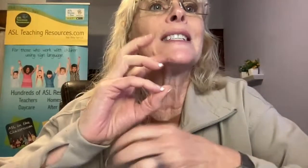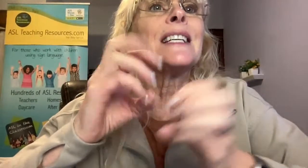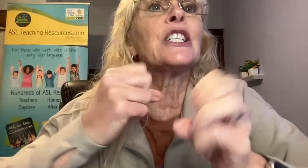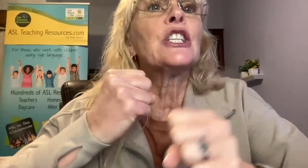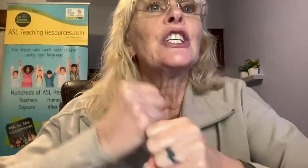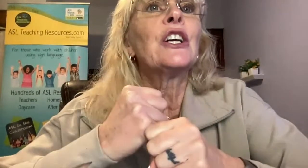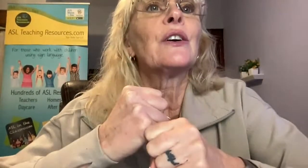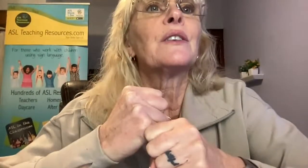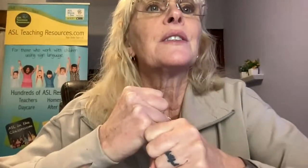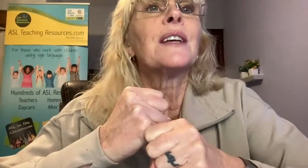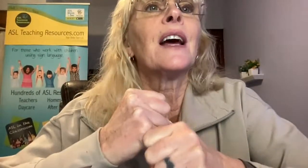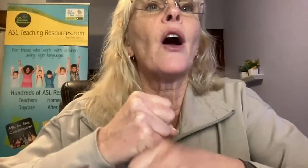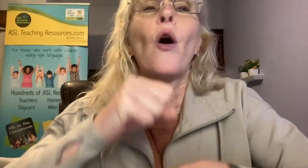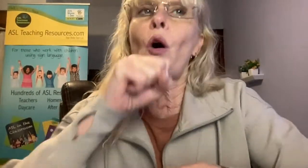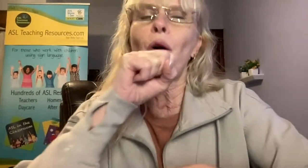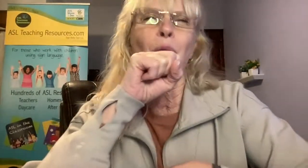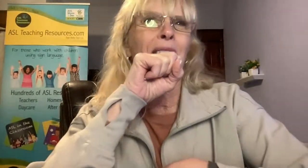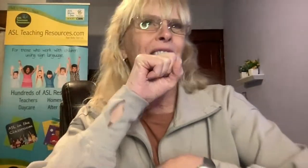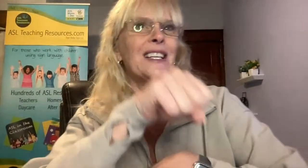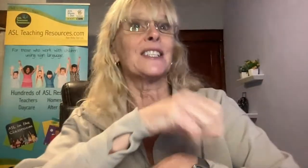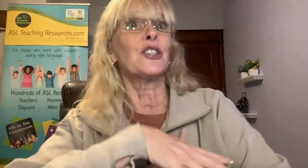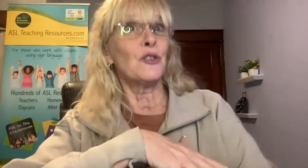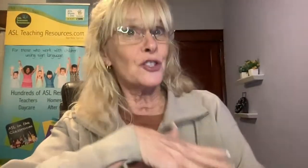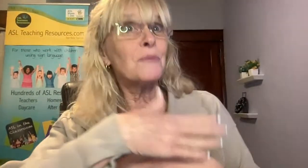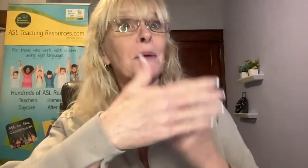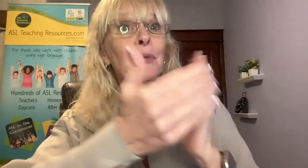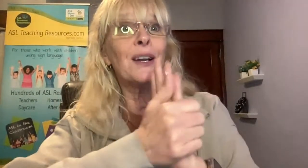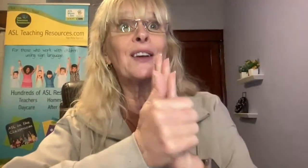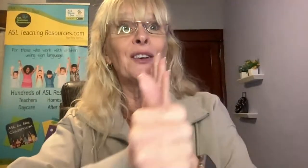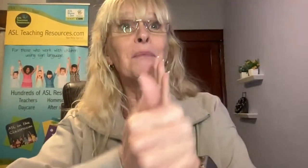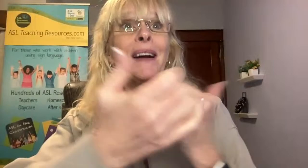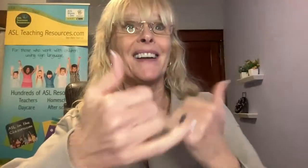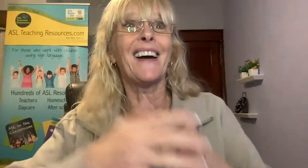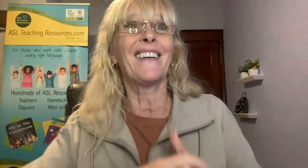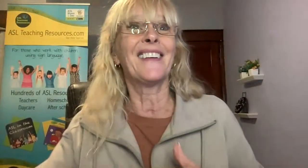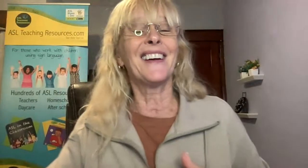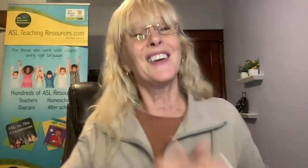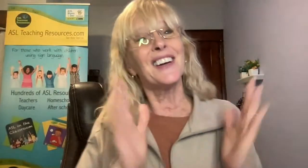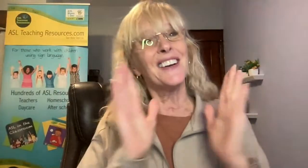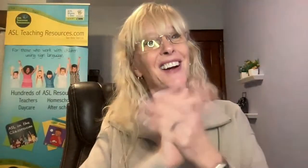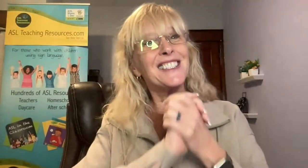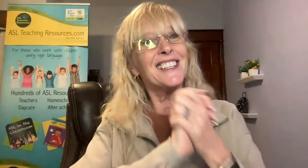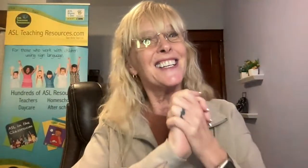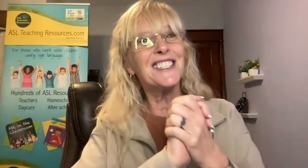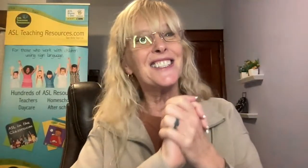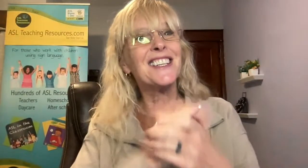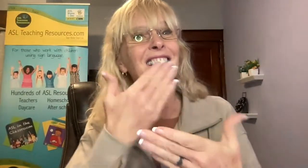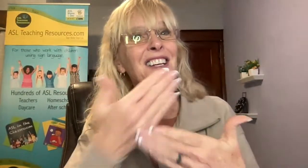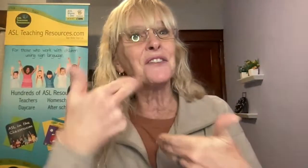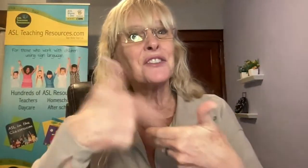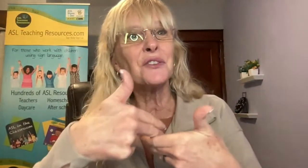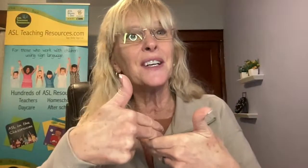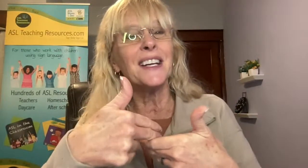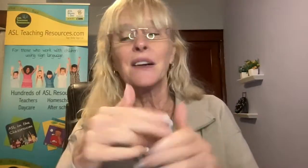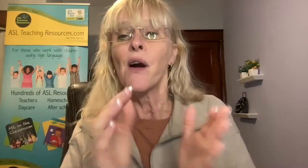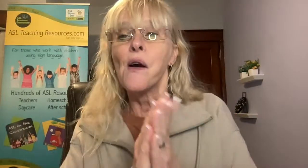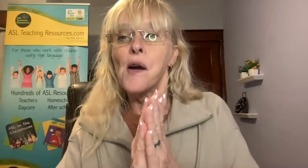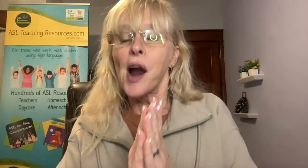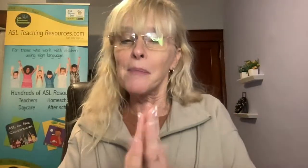6 years. And oh my goodness, you should be pretty good by now. Well, congratulations and thanks for joining. And by